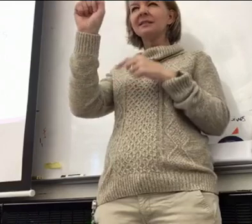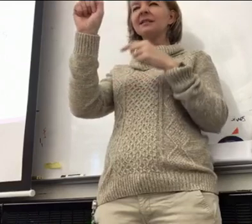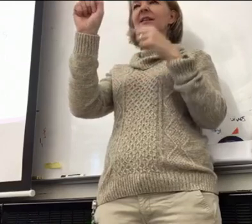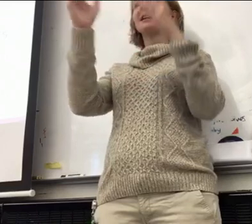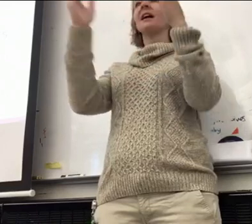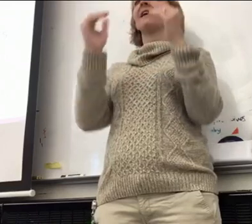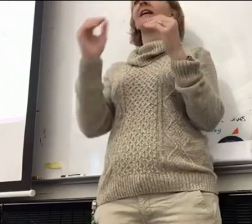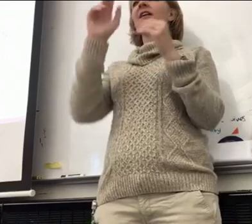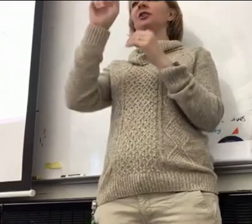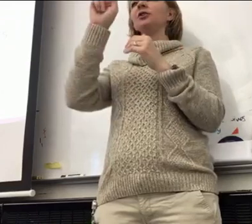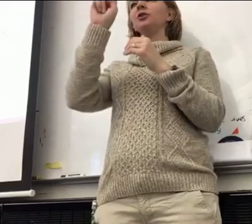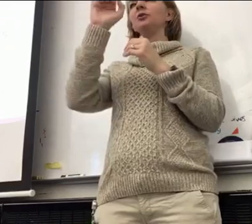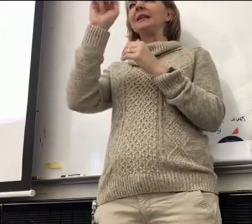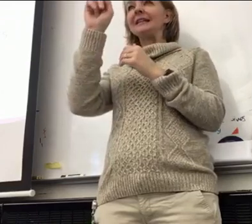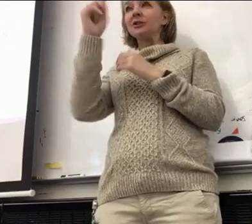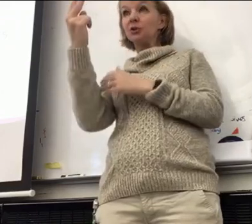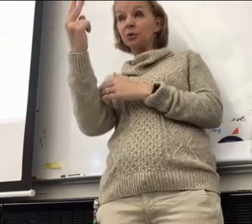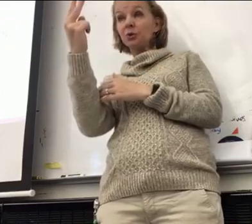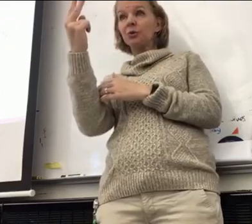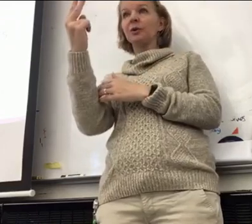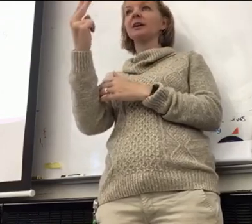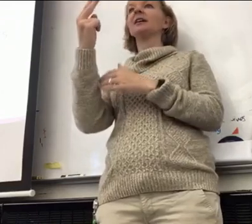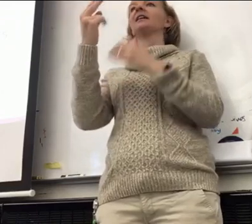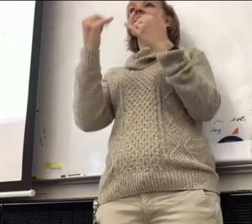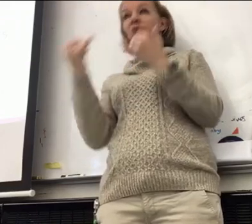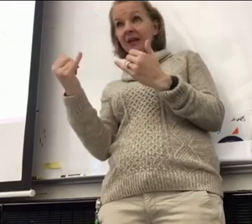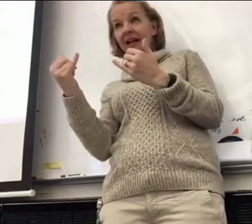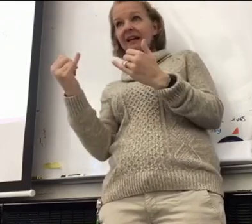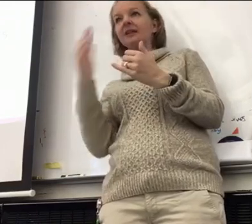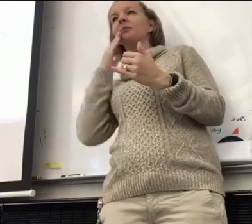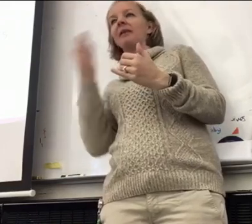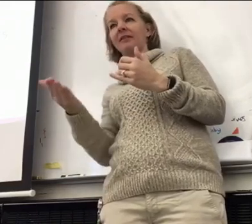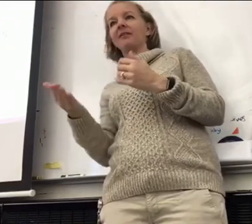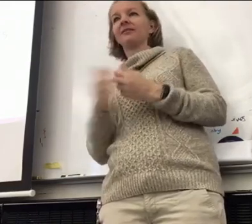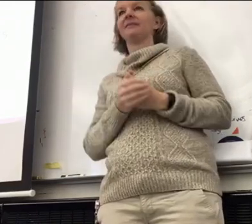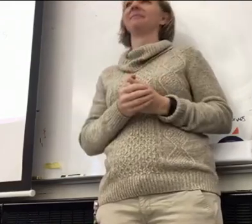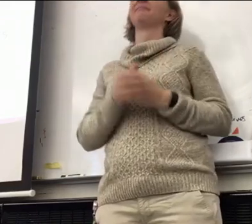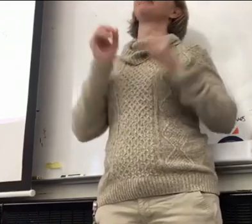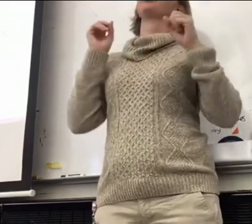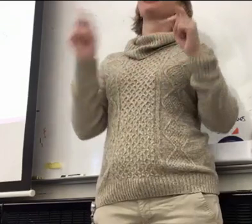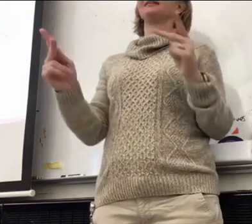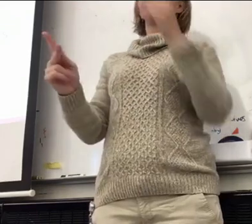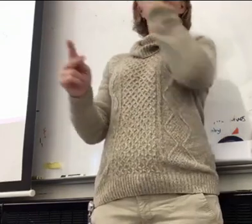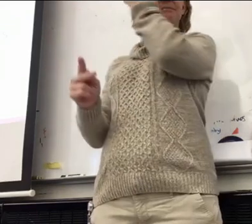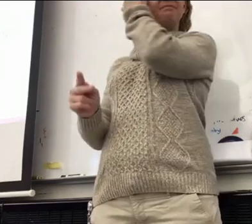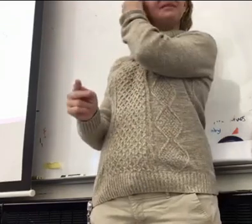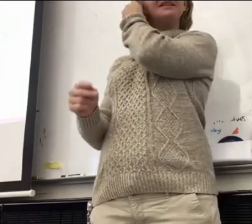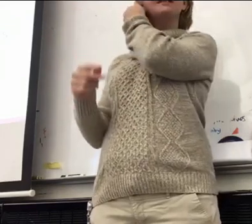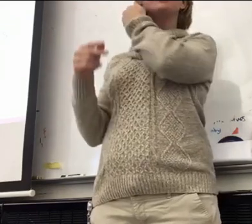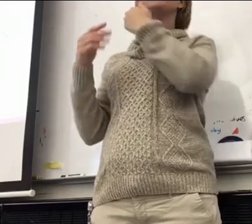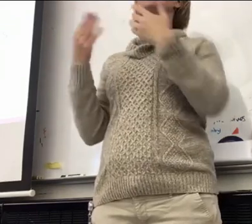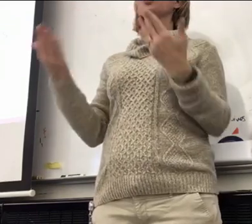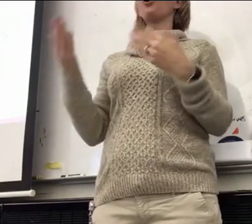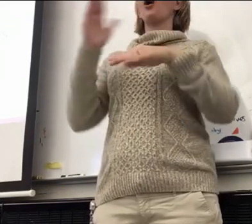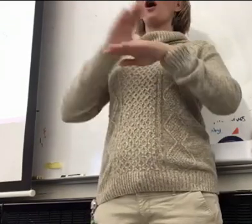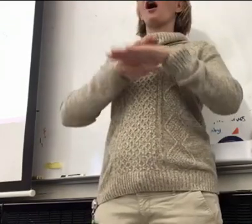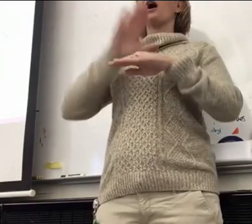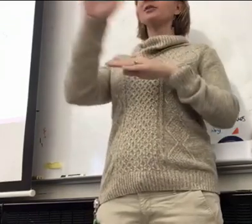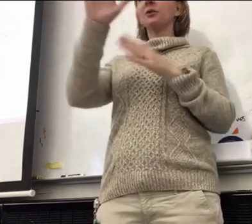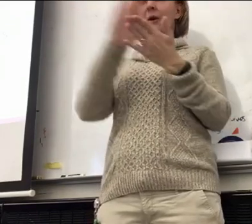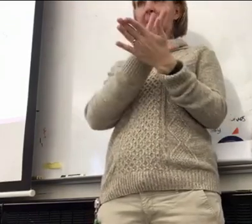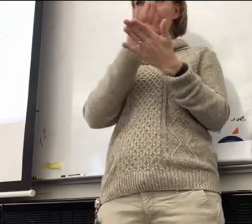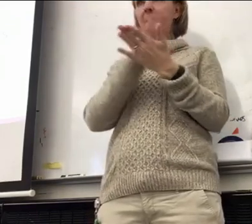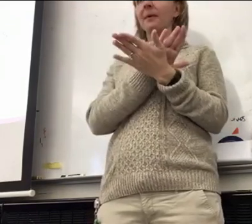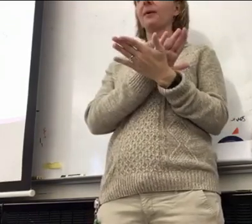to Unit 2, and then you go down to the day, it'll be on there. Okay. All right, so on your piece